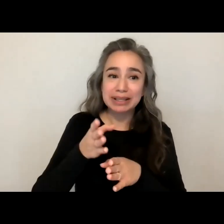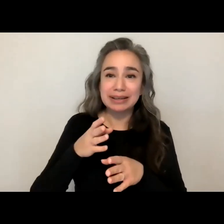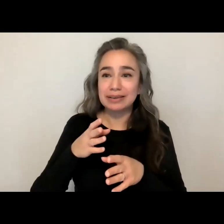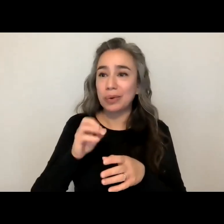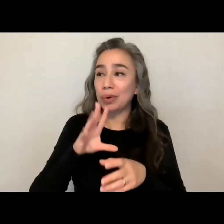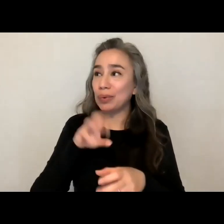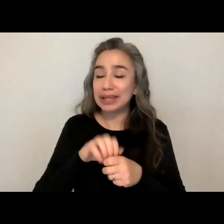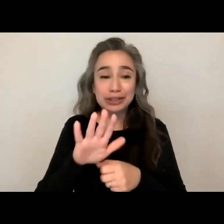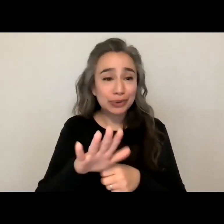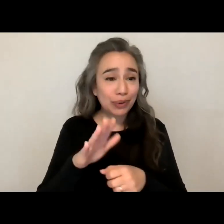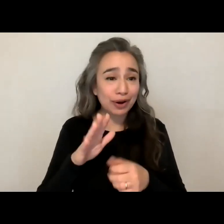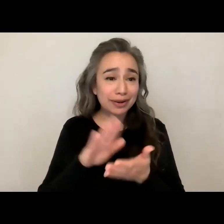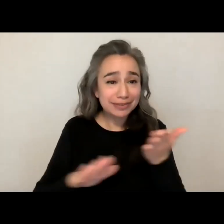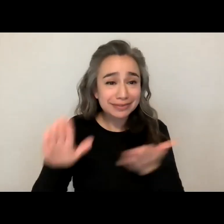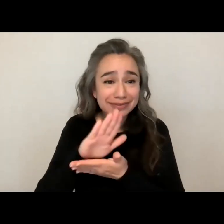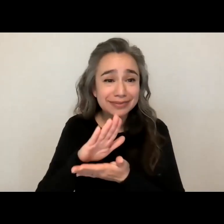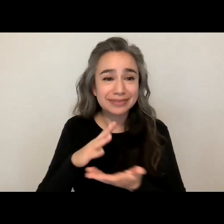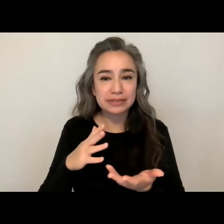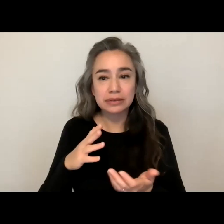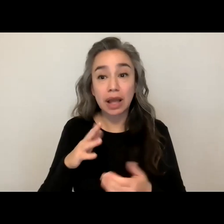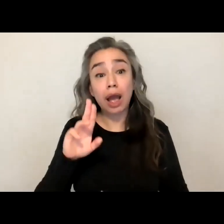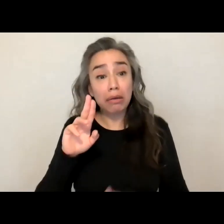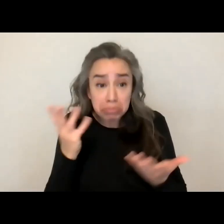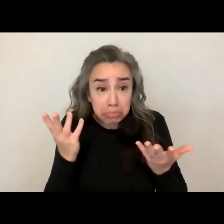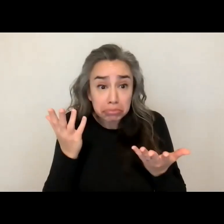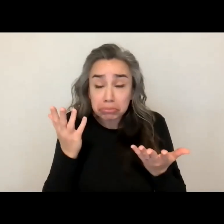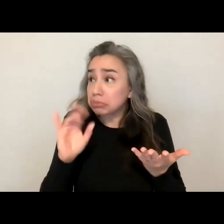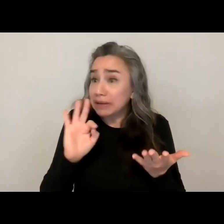institution to help, unless they are available for